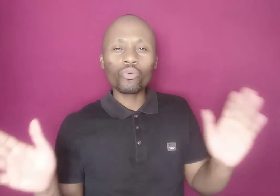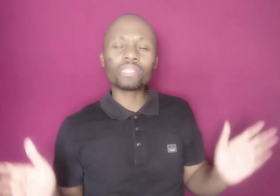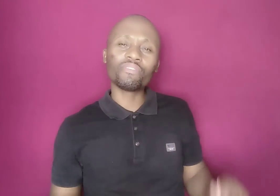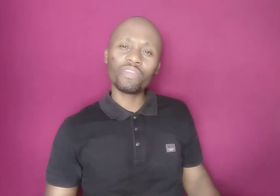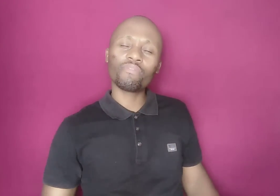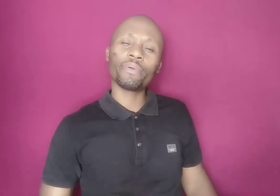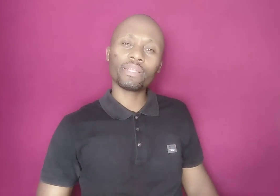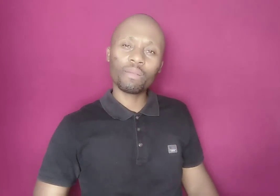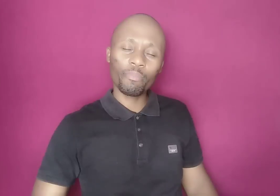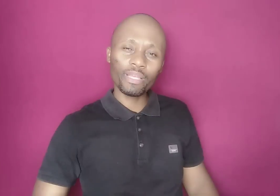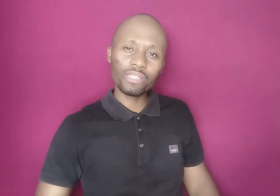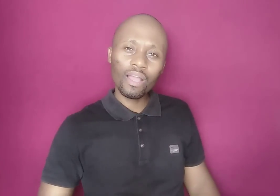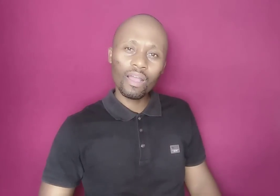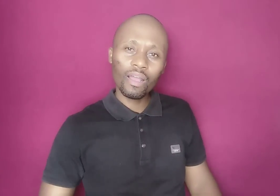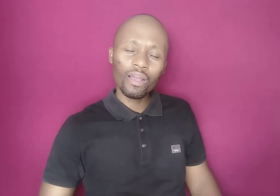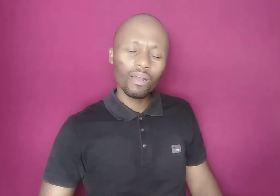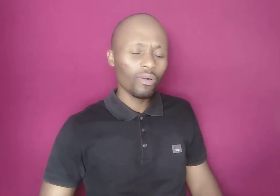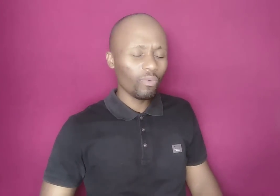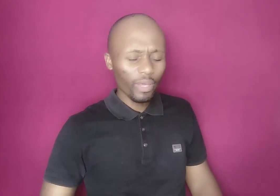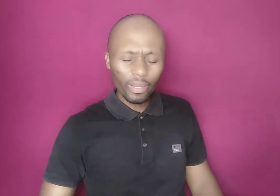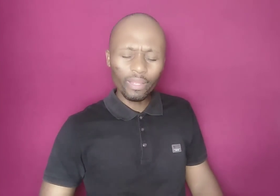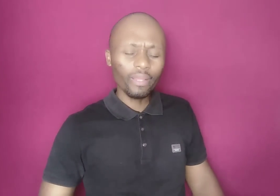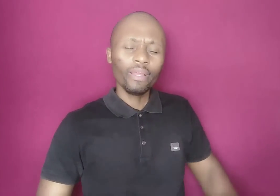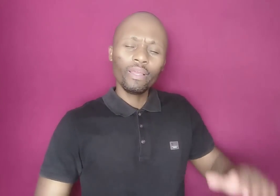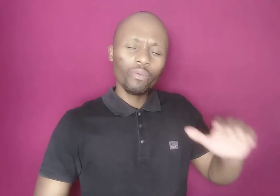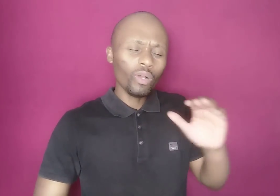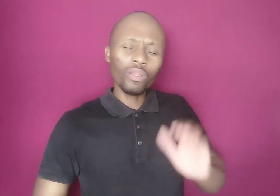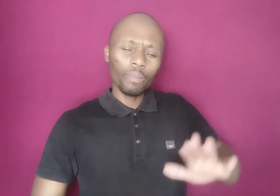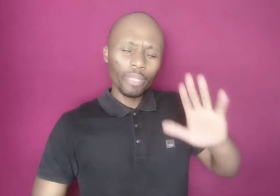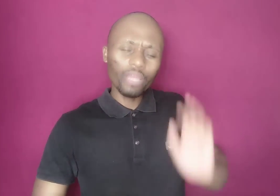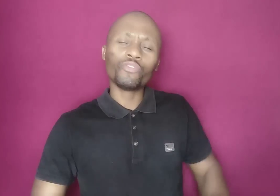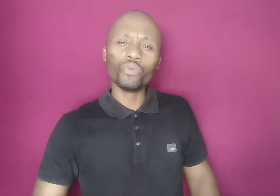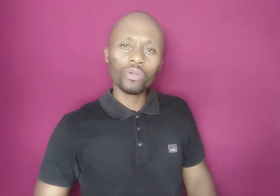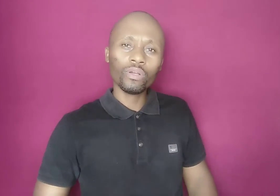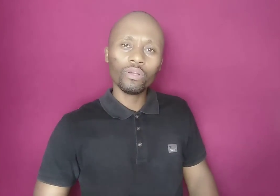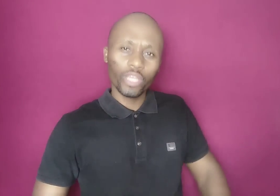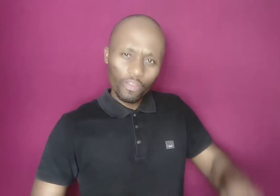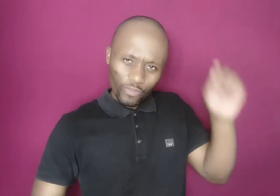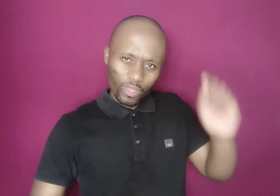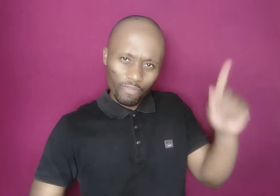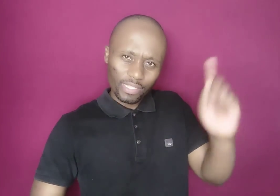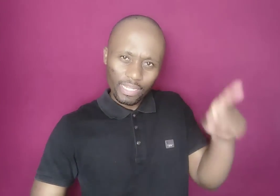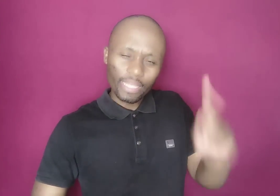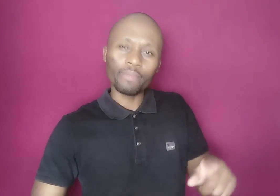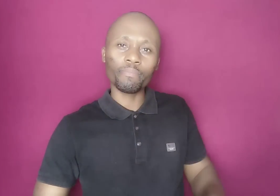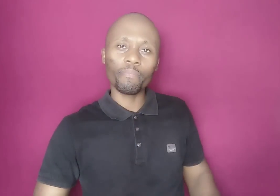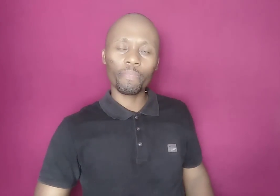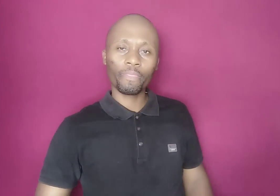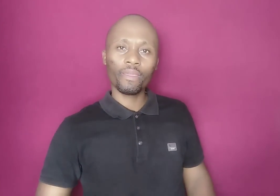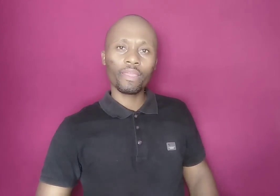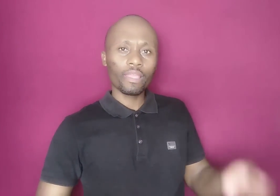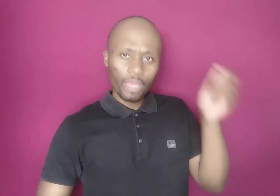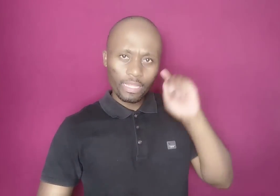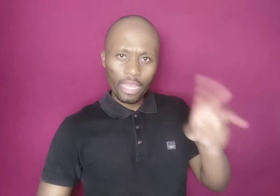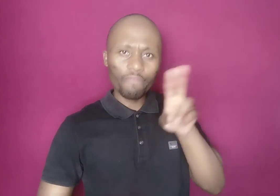us a favor, when at Thabo Bester, we'll believe you if you give us the name and the